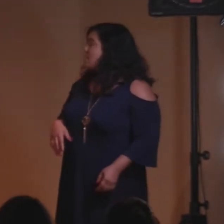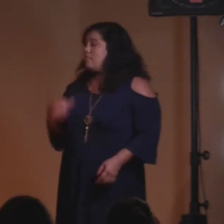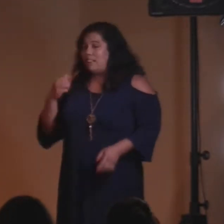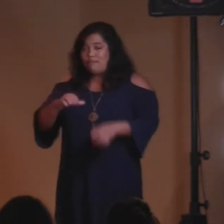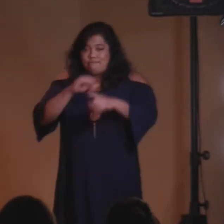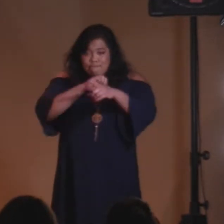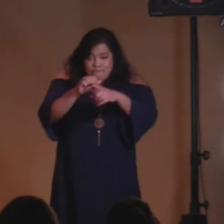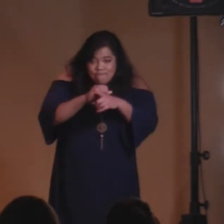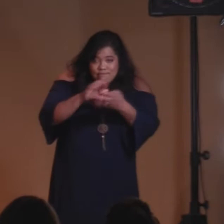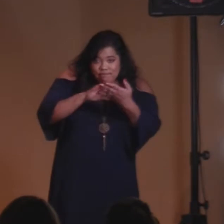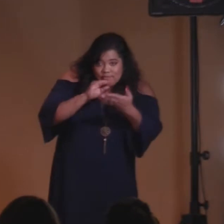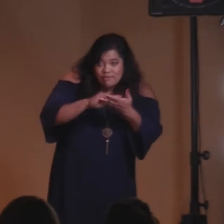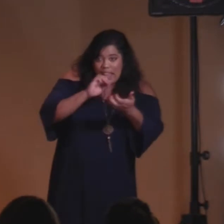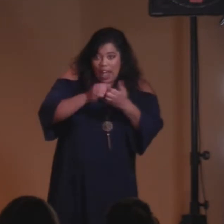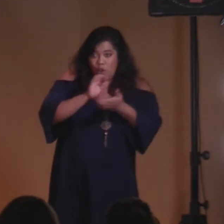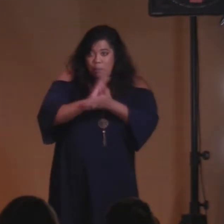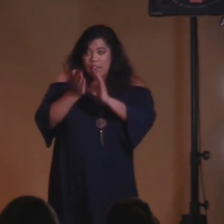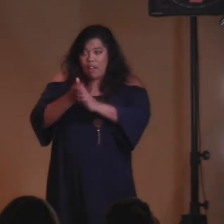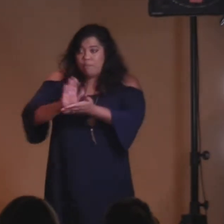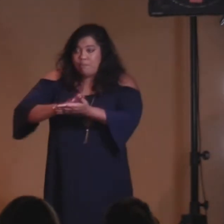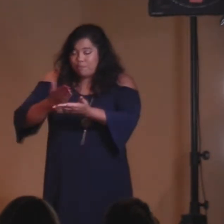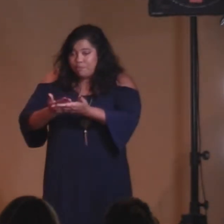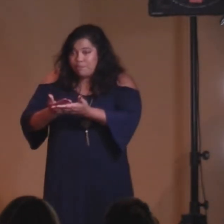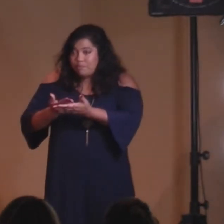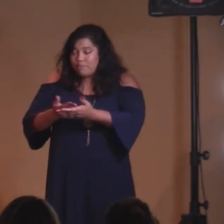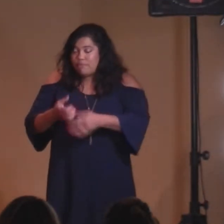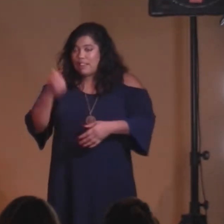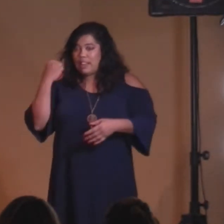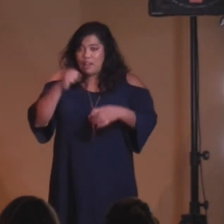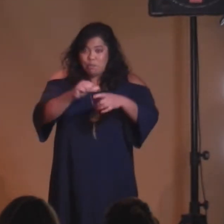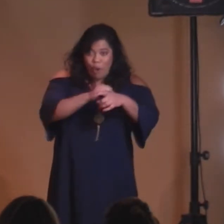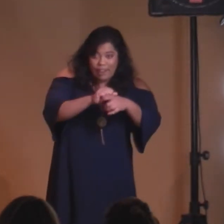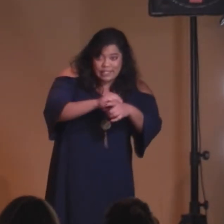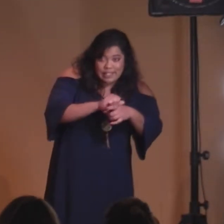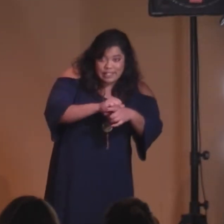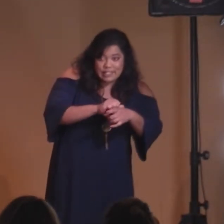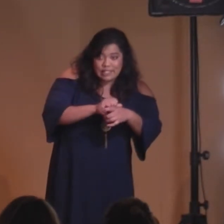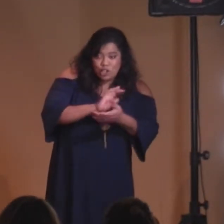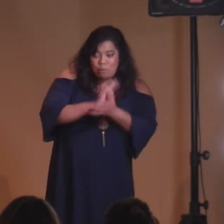chefs? Yeah. Did they practice to become chefs? Yes.